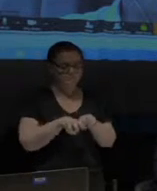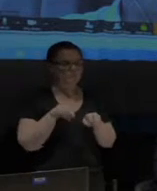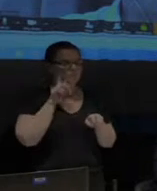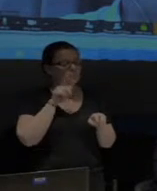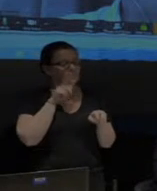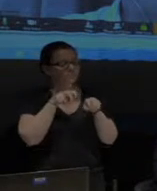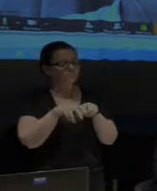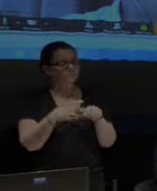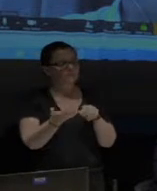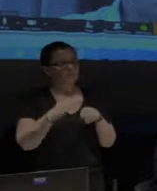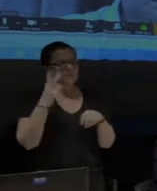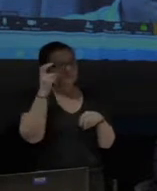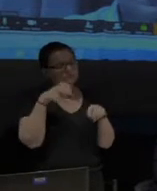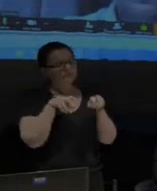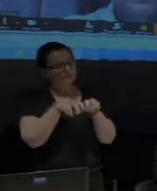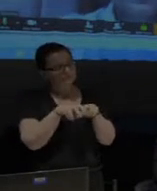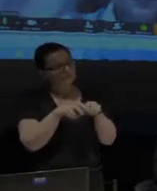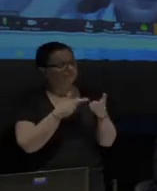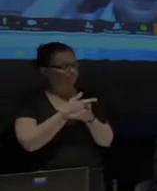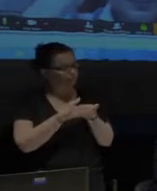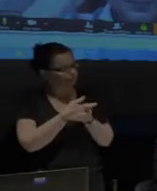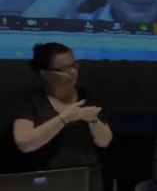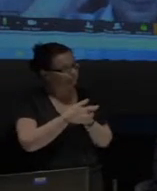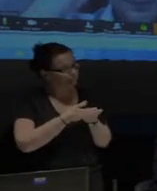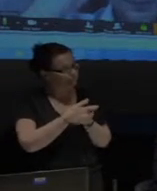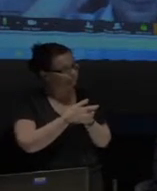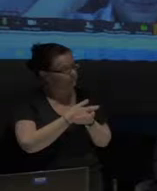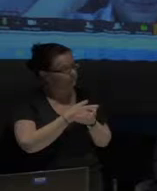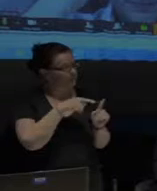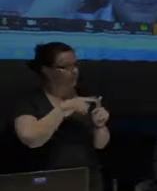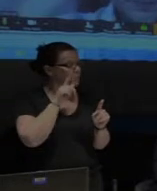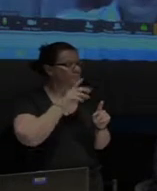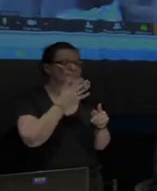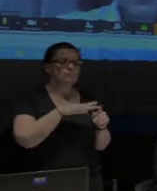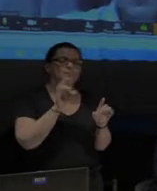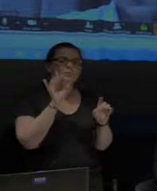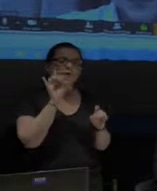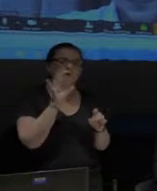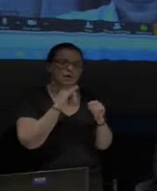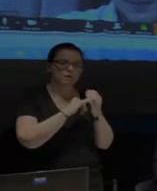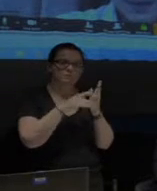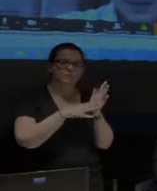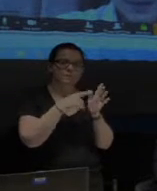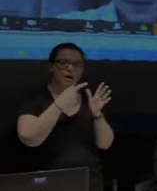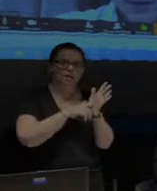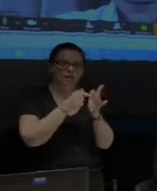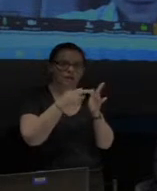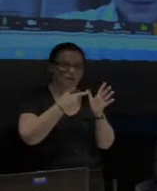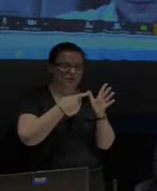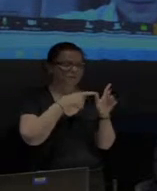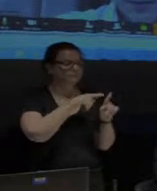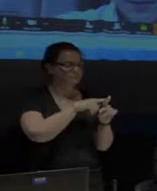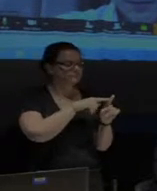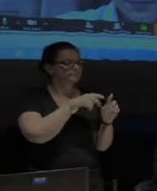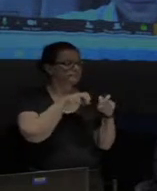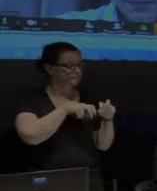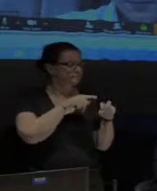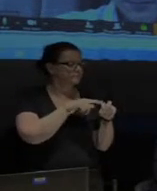got talking. It turns out that she comes from Somalia. And she